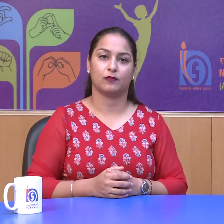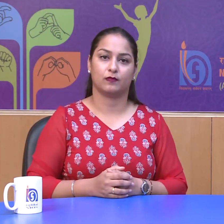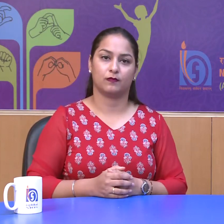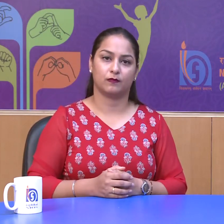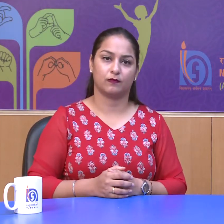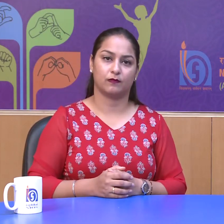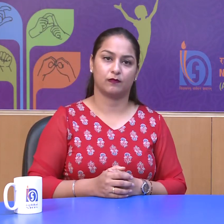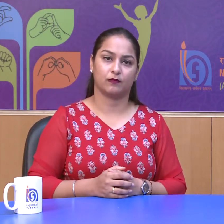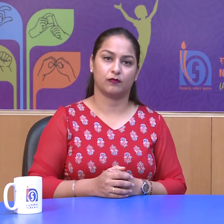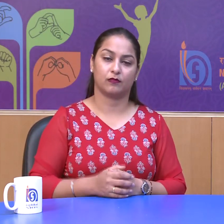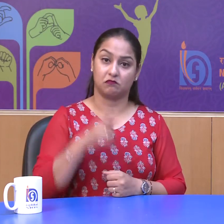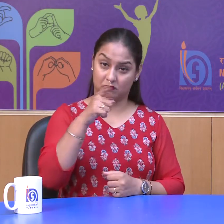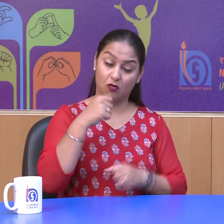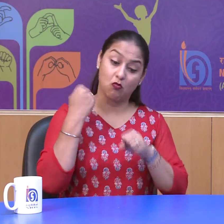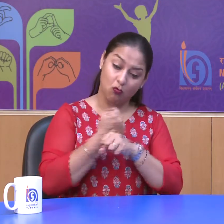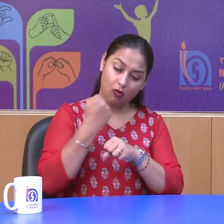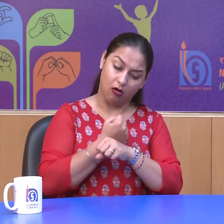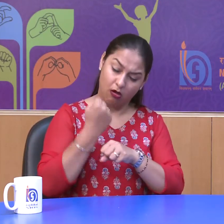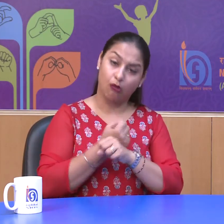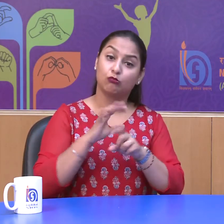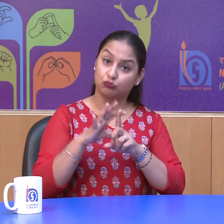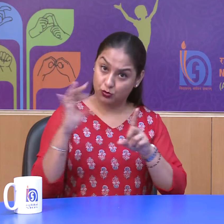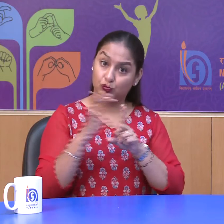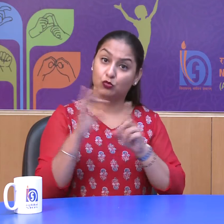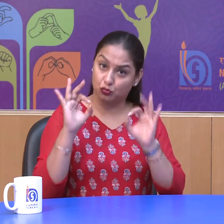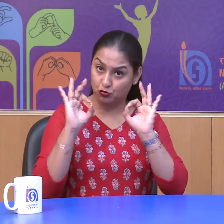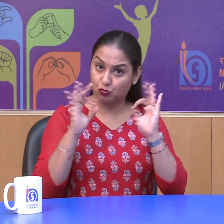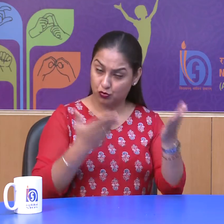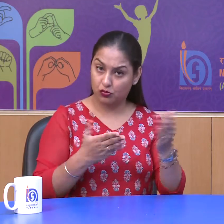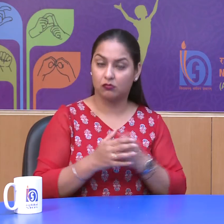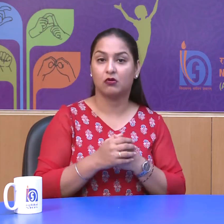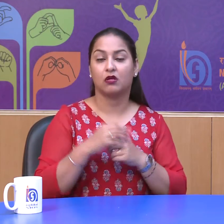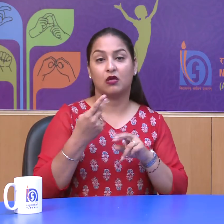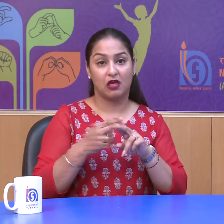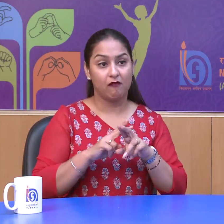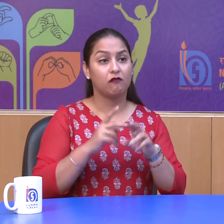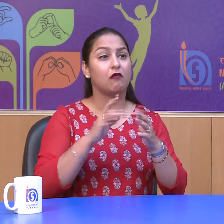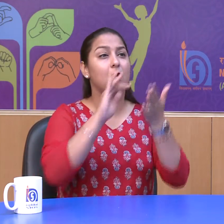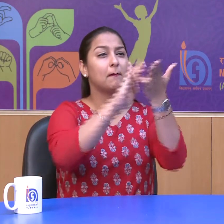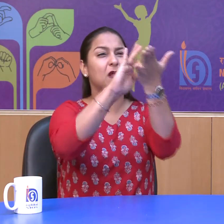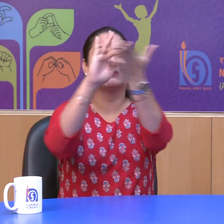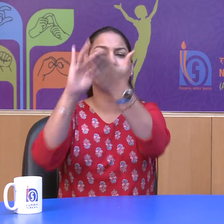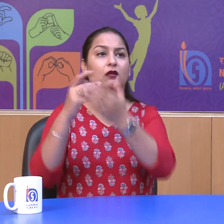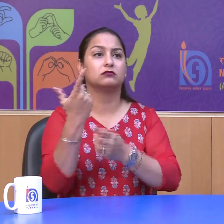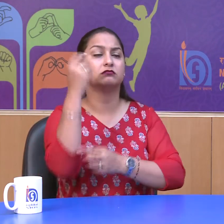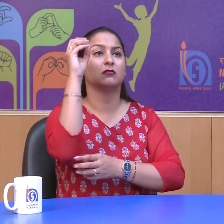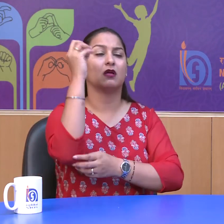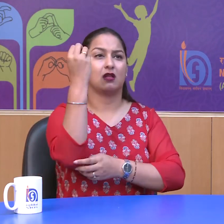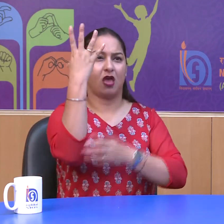They work effectively even in the remotest part of the country. They